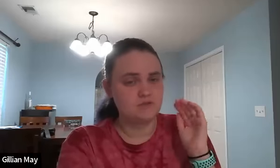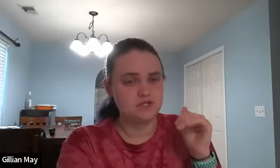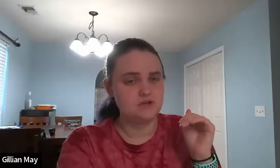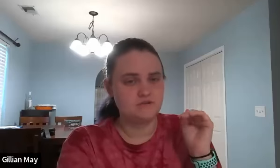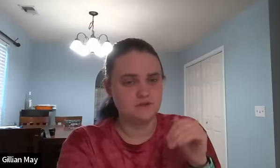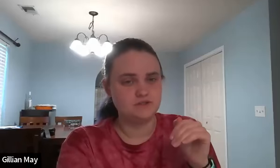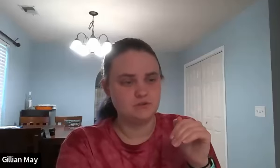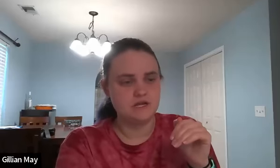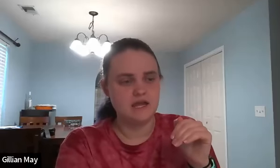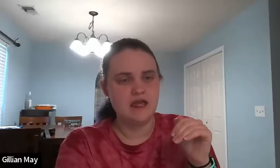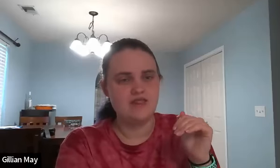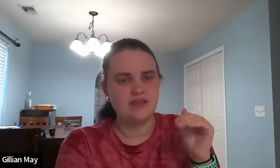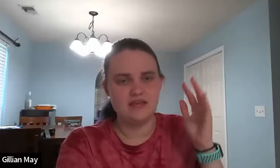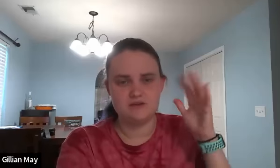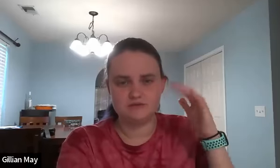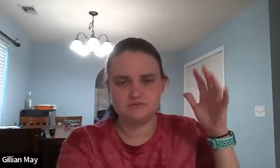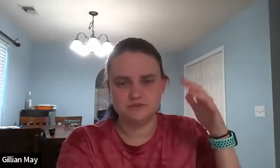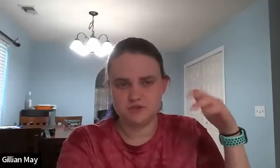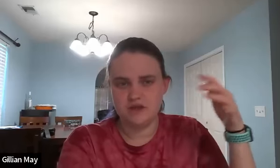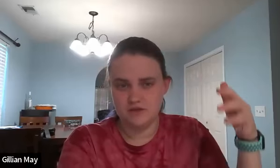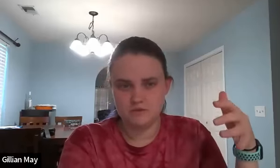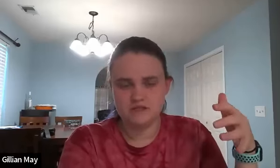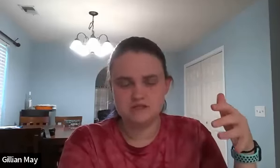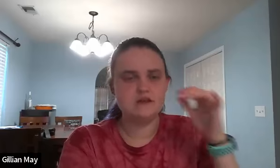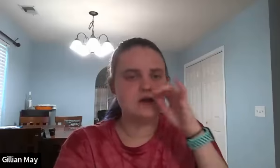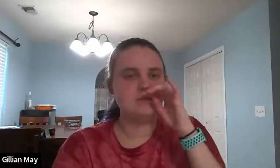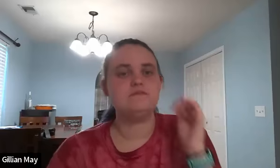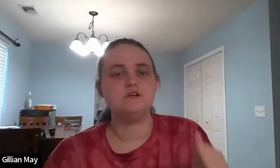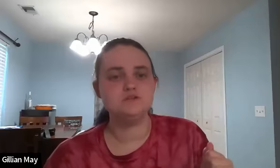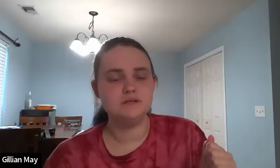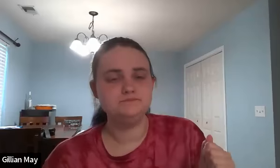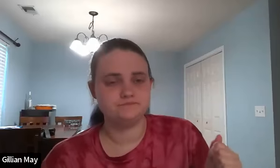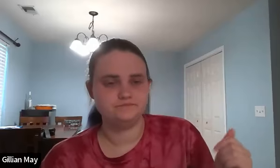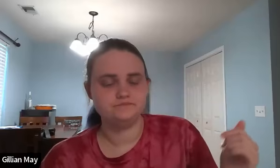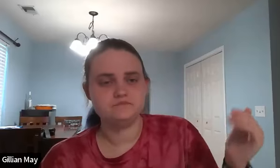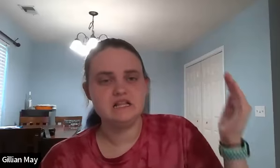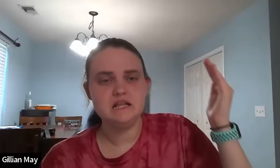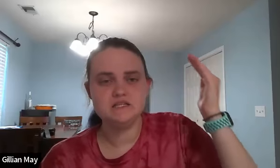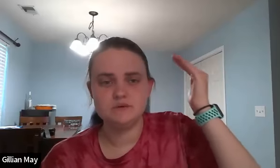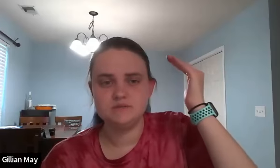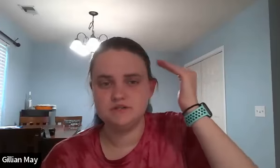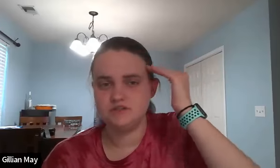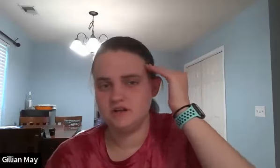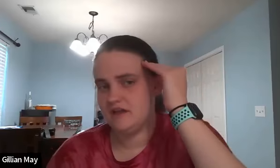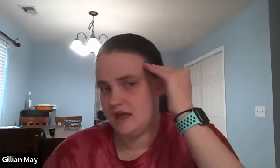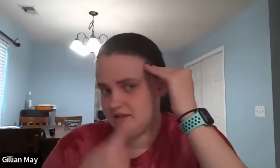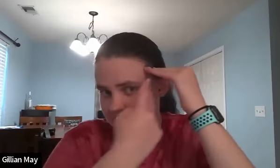going to show you the first one, and then I'll show you the other ones. The first one is going to be, you start at the head like